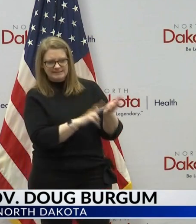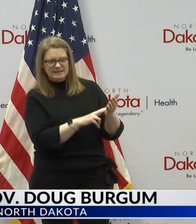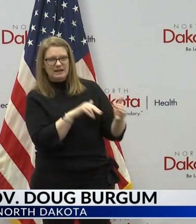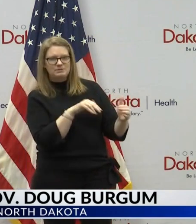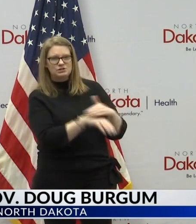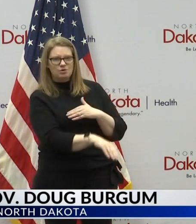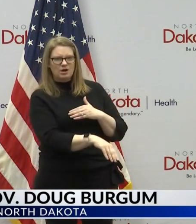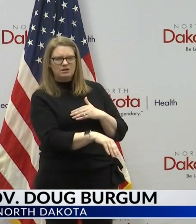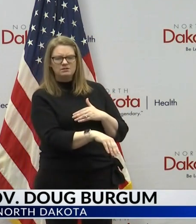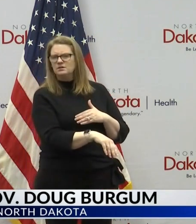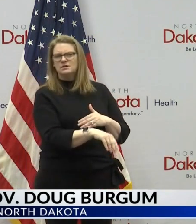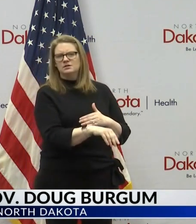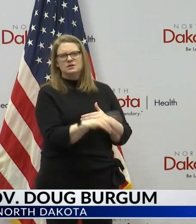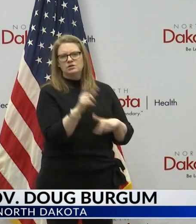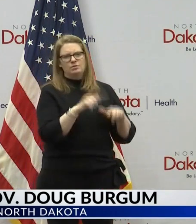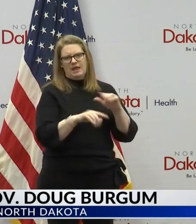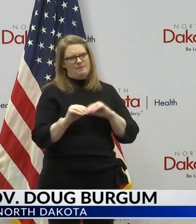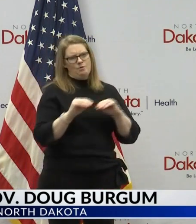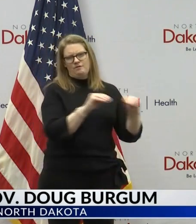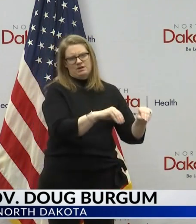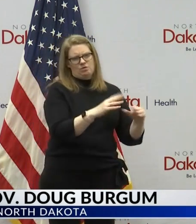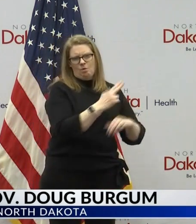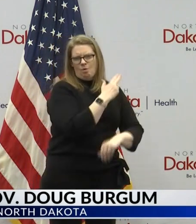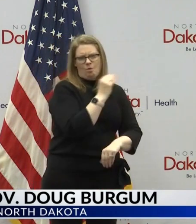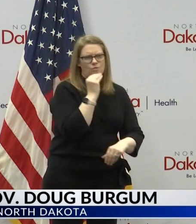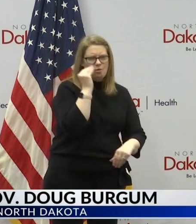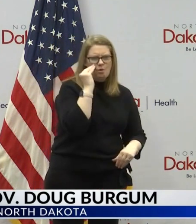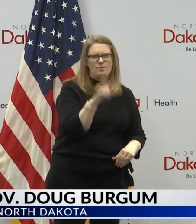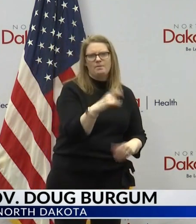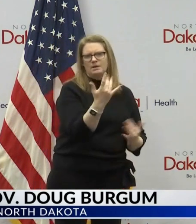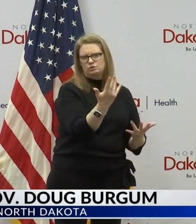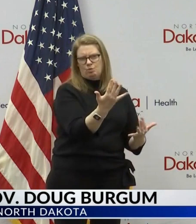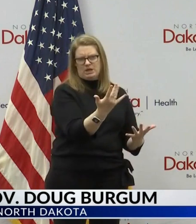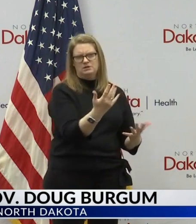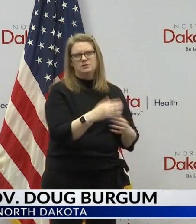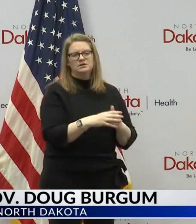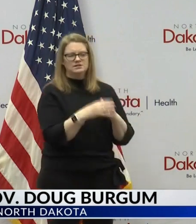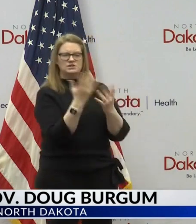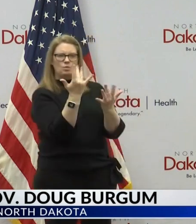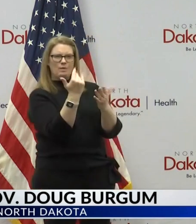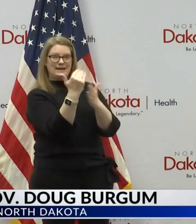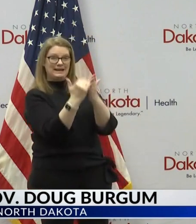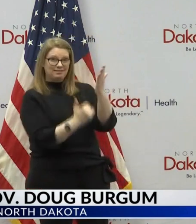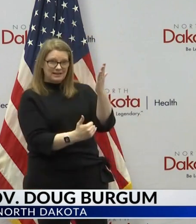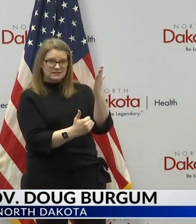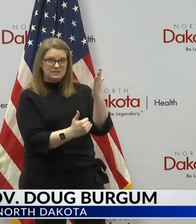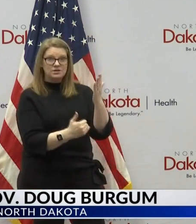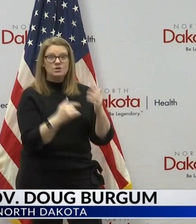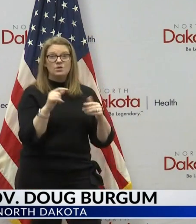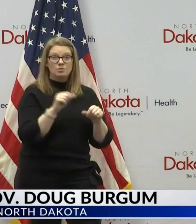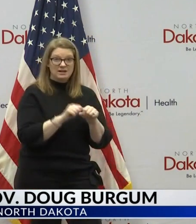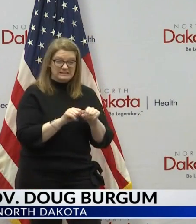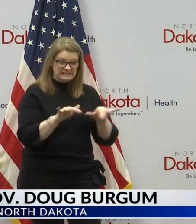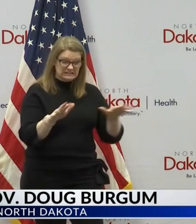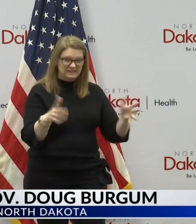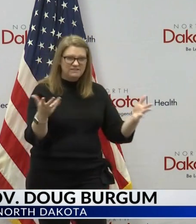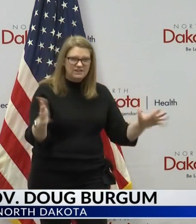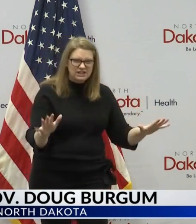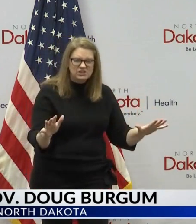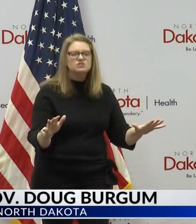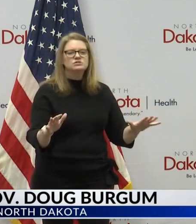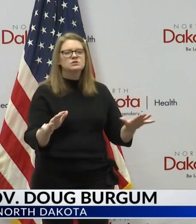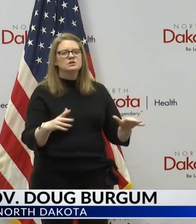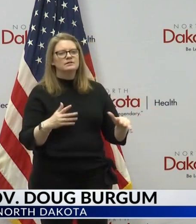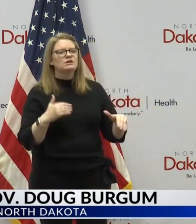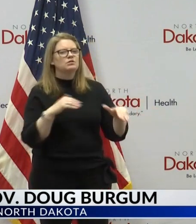still is a waiting list is available to move into the home, and admissions will continue when the crisis is passed. Related topic,